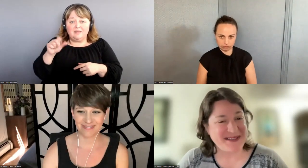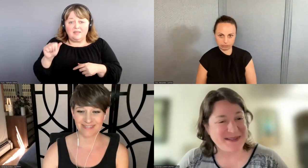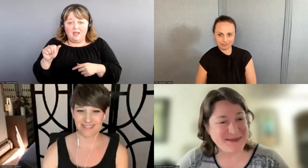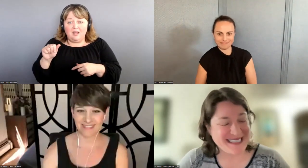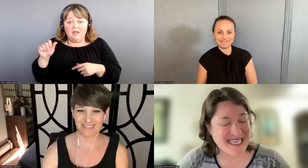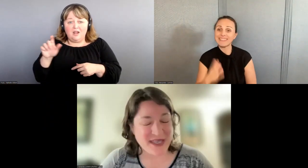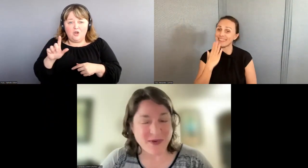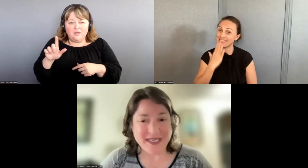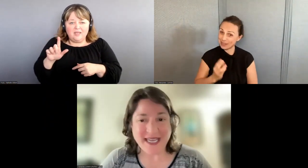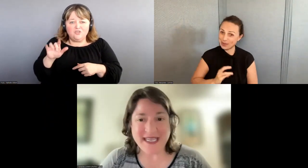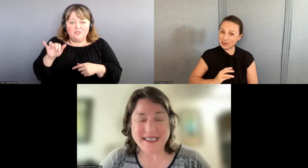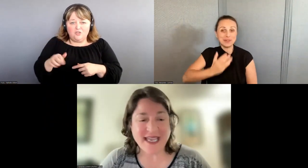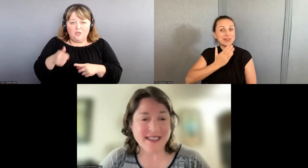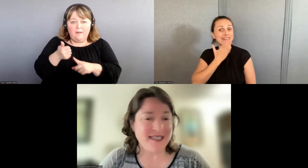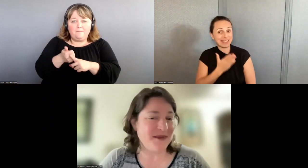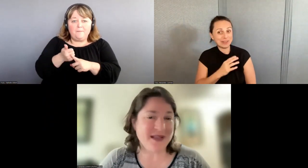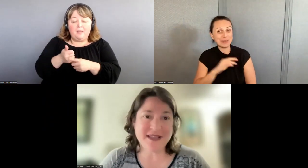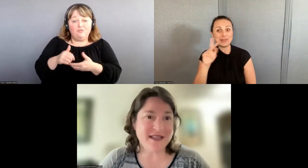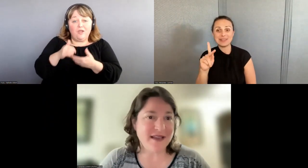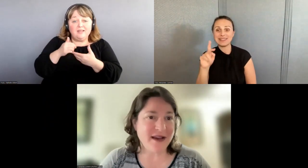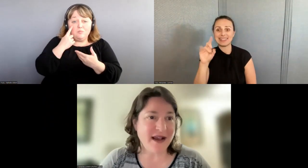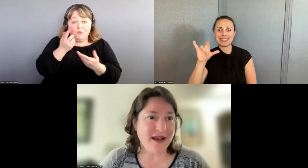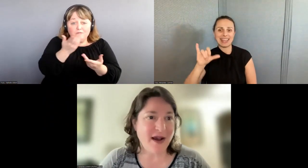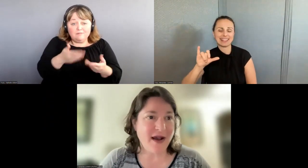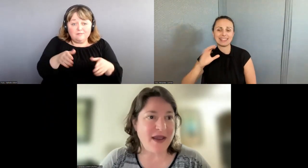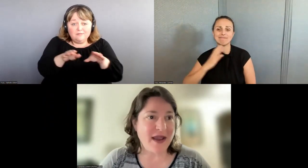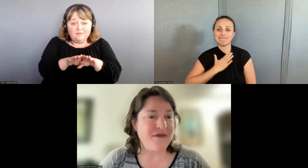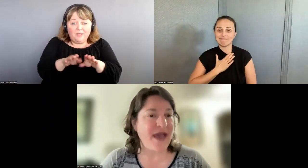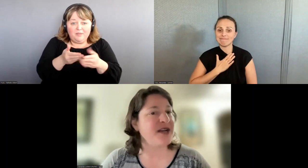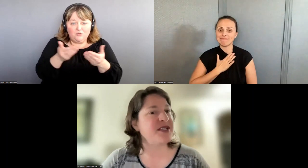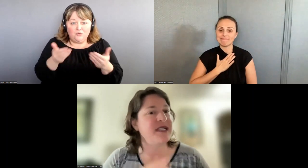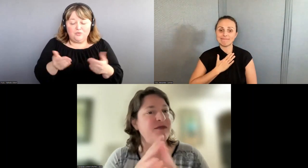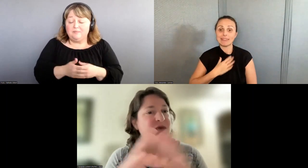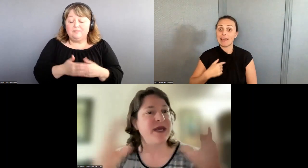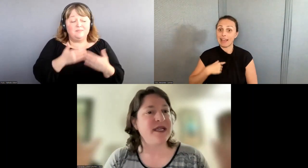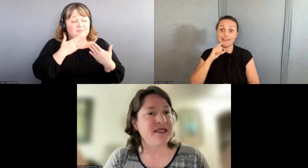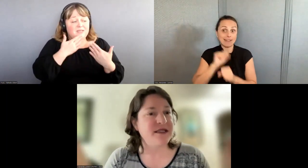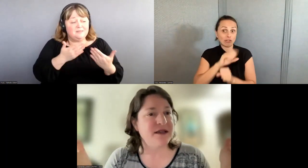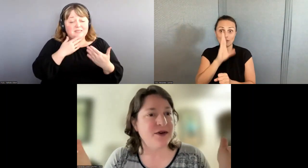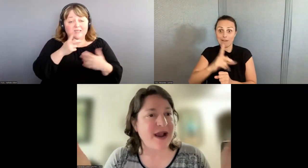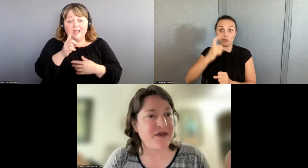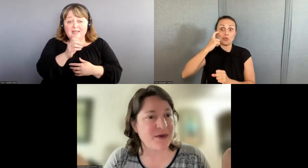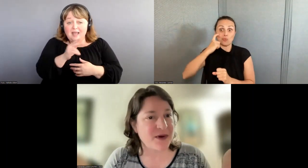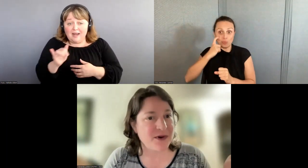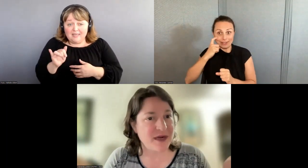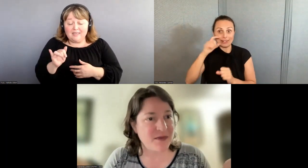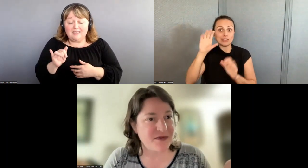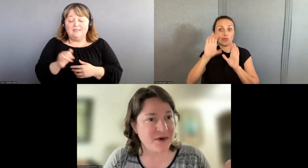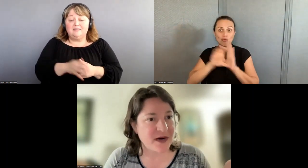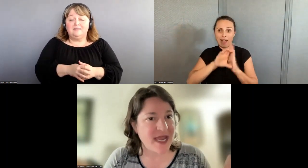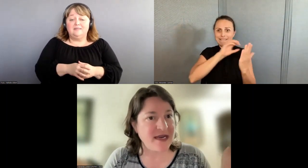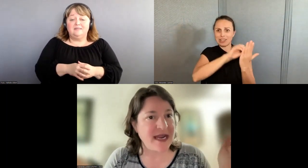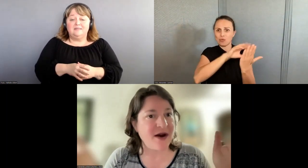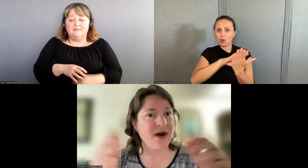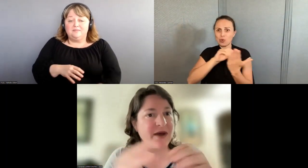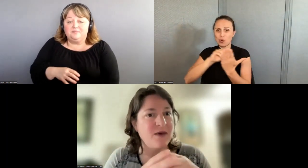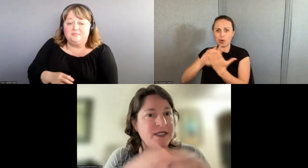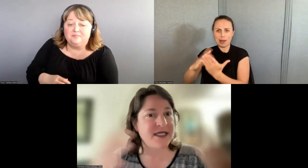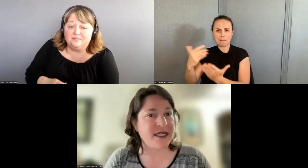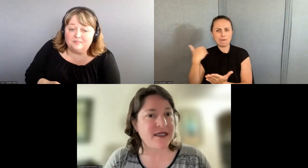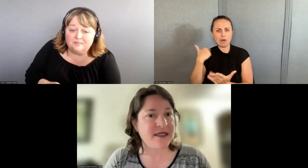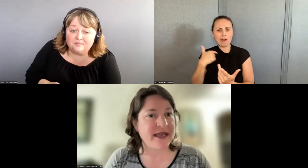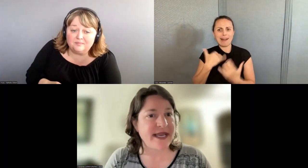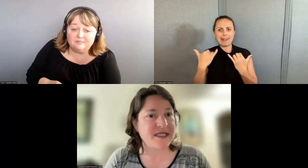Thank you. Thank you. And Kelly, I've actually never witnessed graphic recording before, and now I